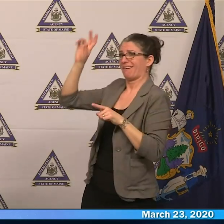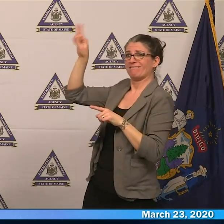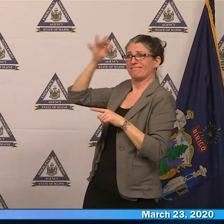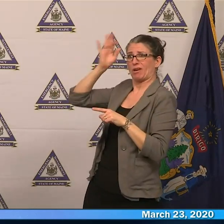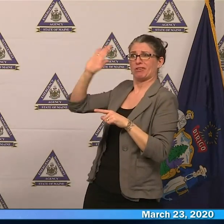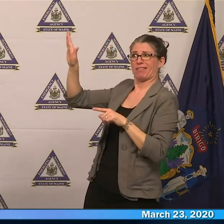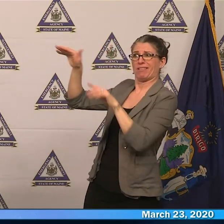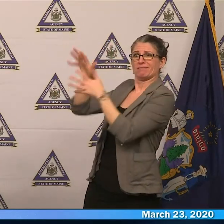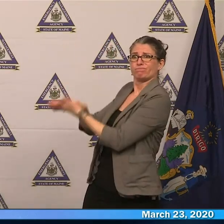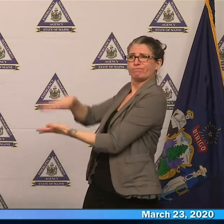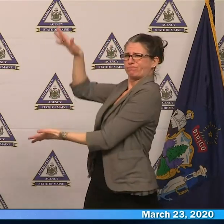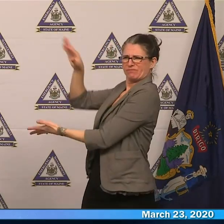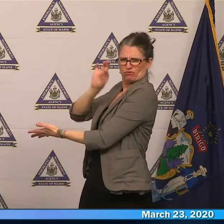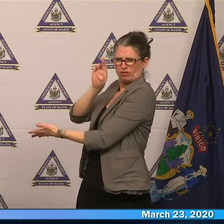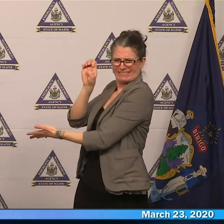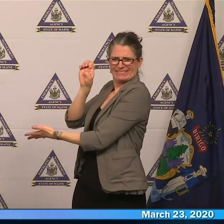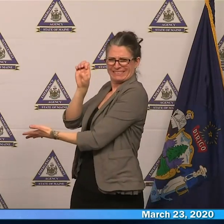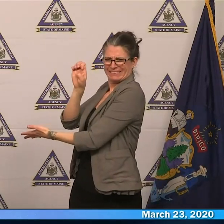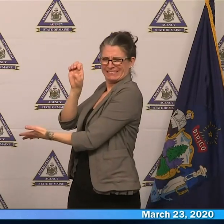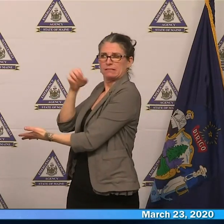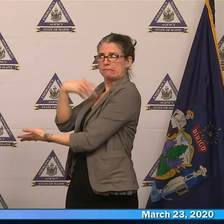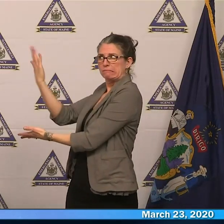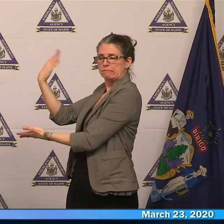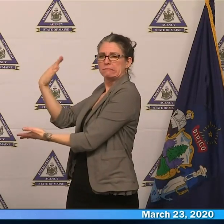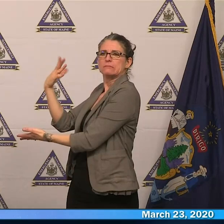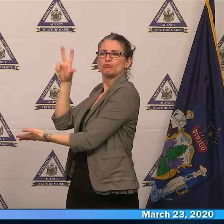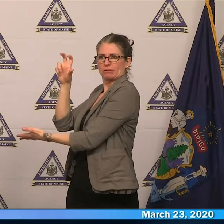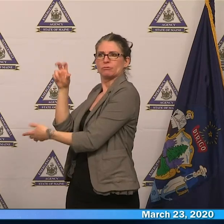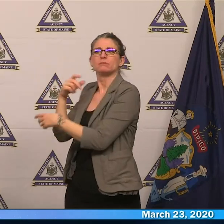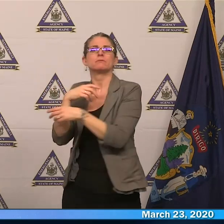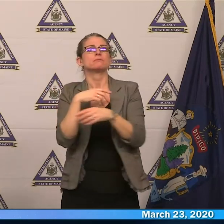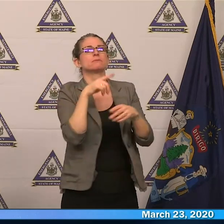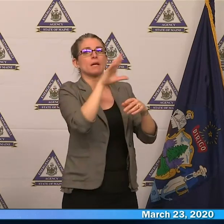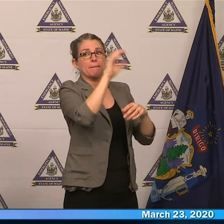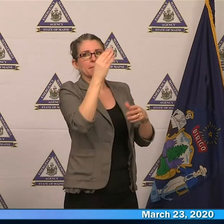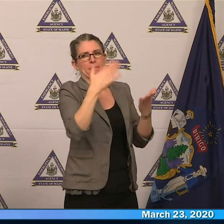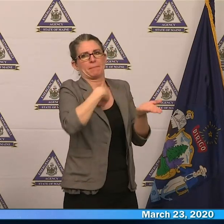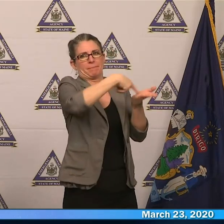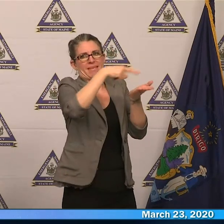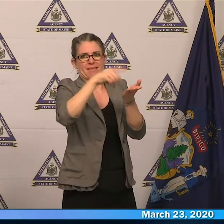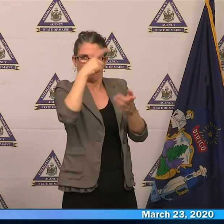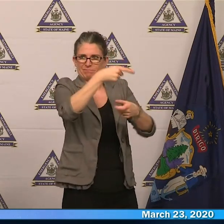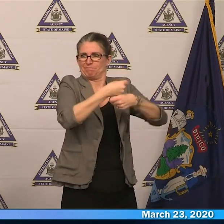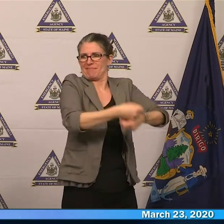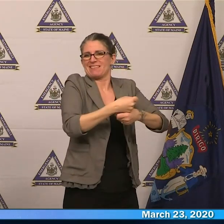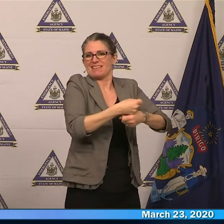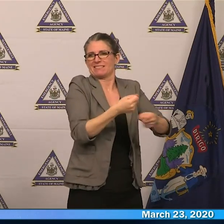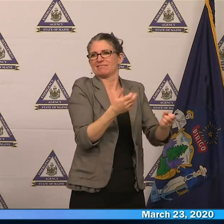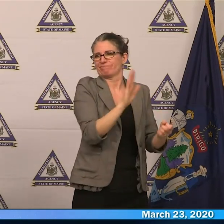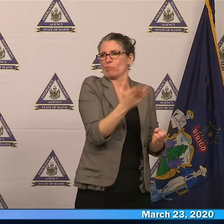got. I think I've got time for one last question.